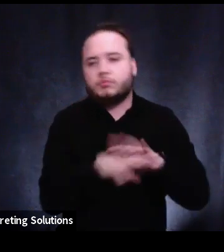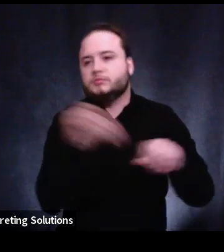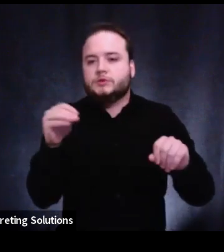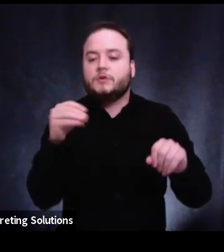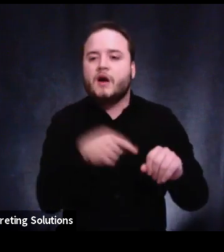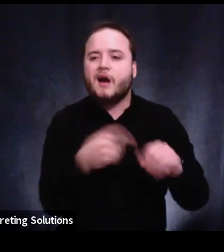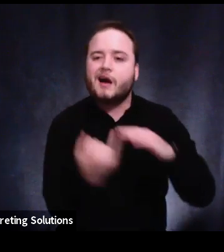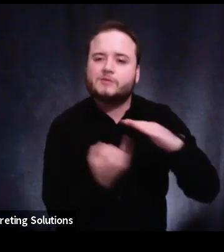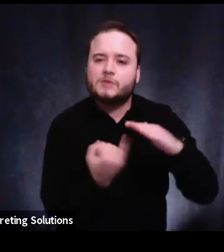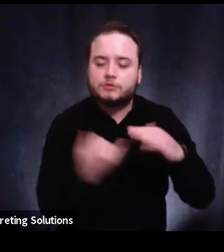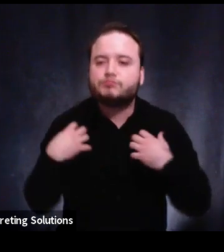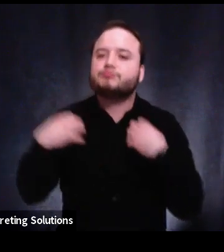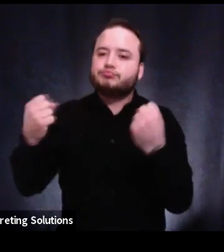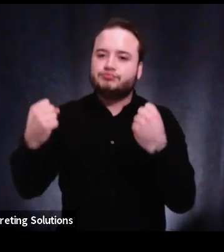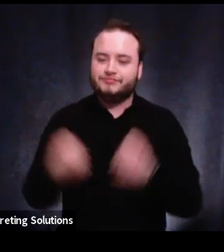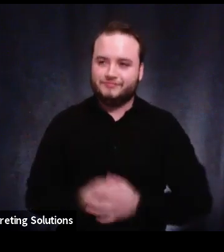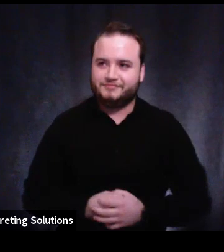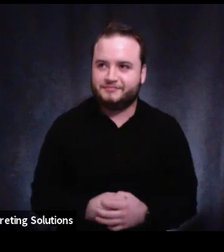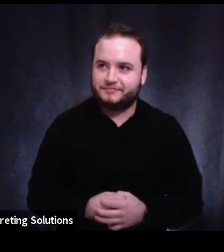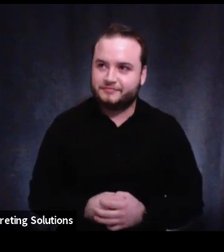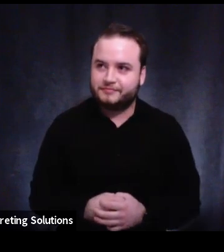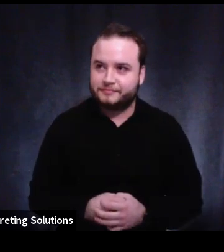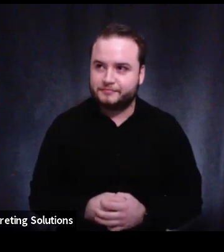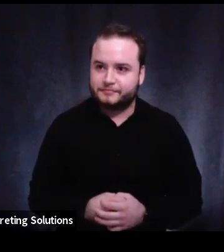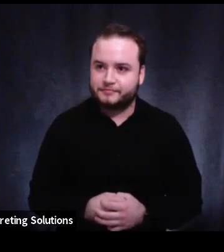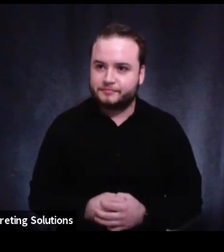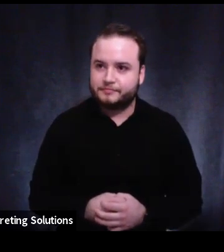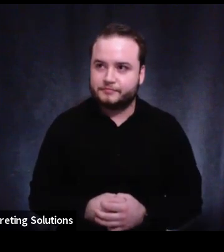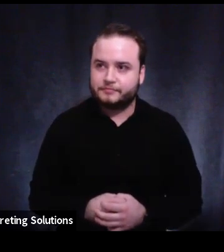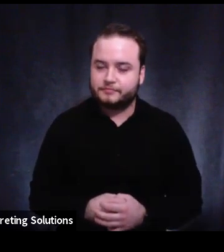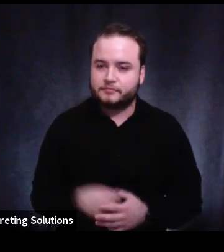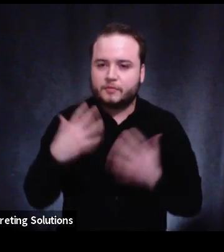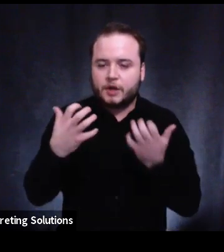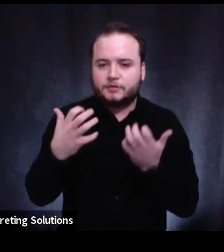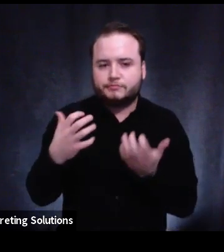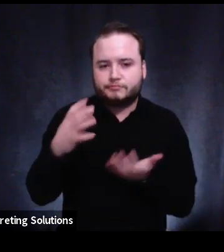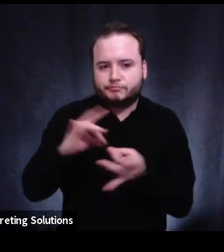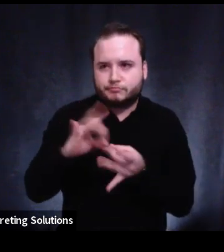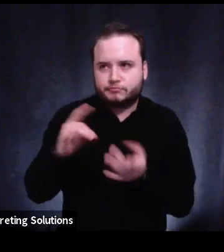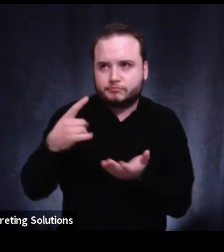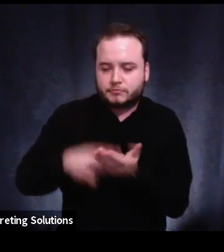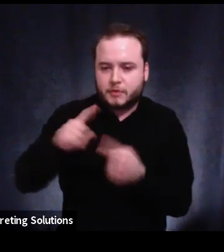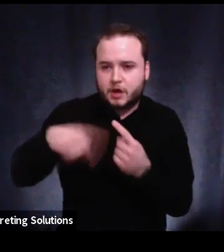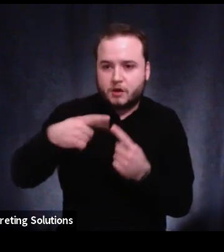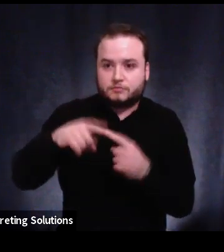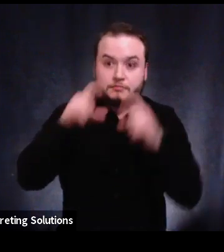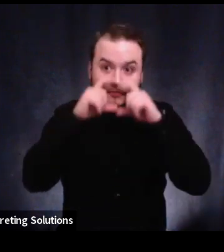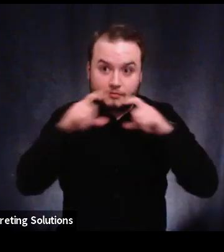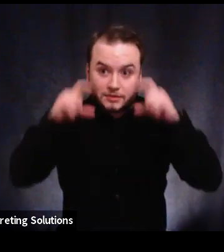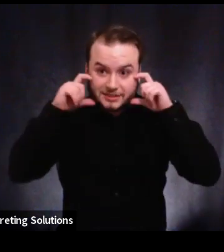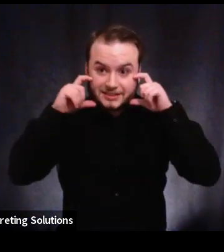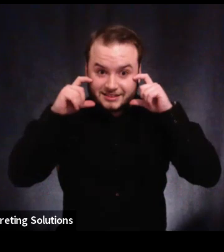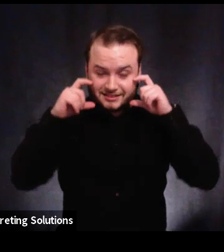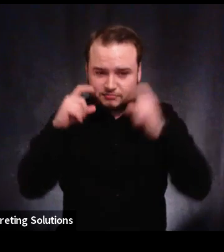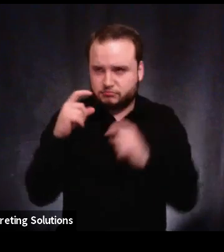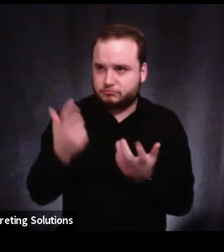another comment about the mask situation. Just as we've been saying in recent